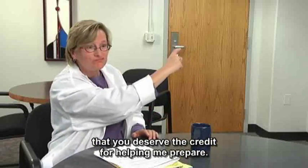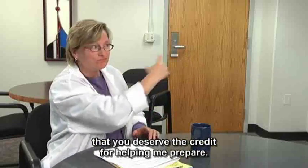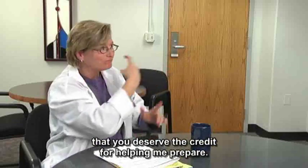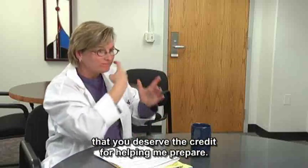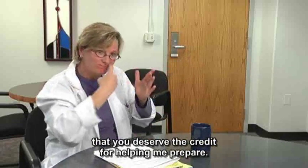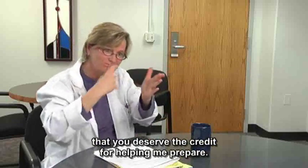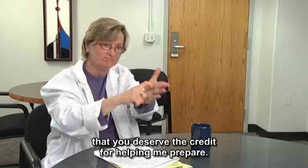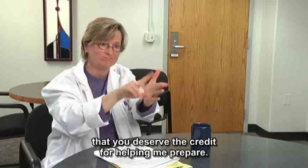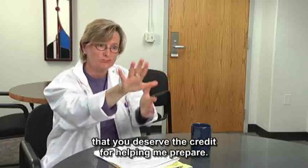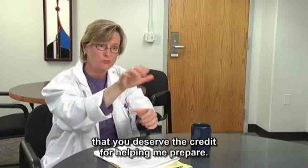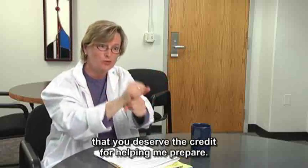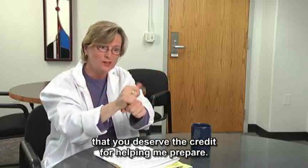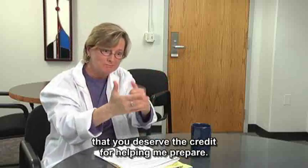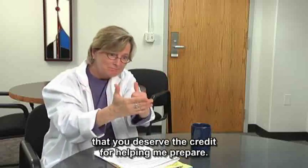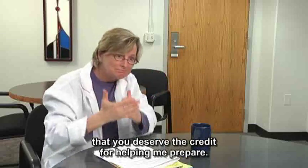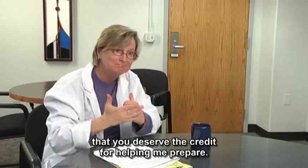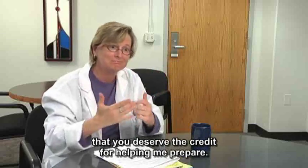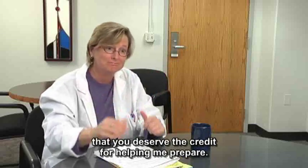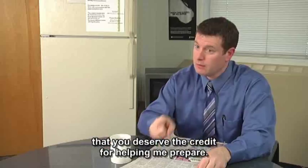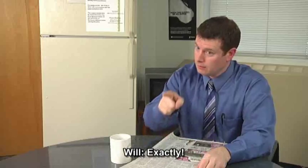me prepare. Exactly.